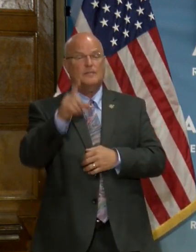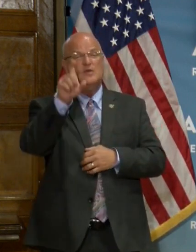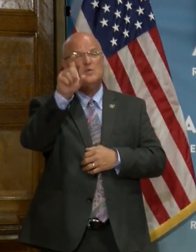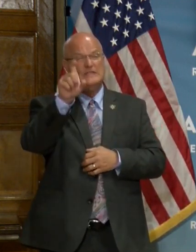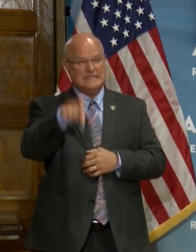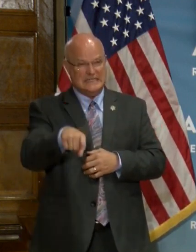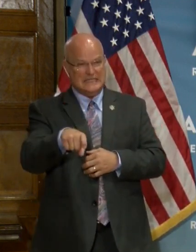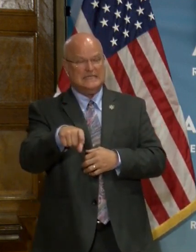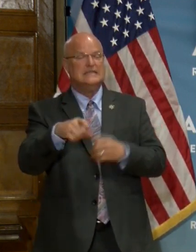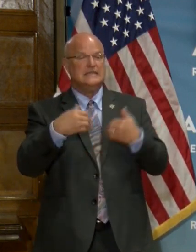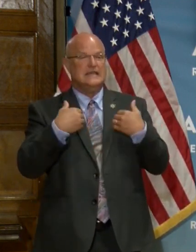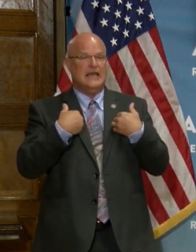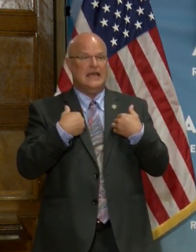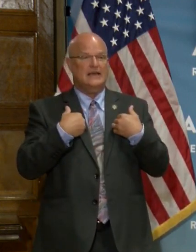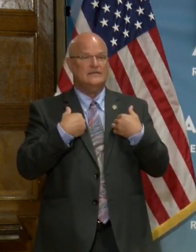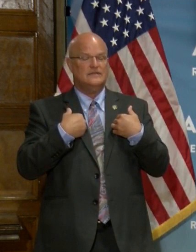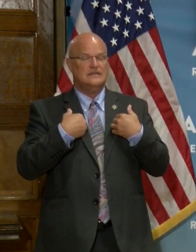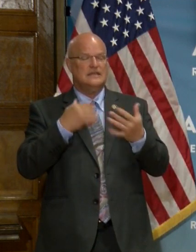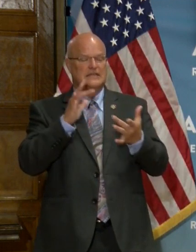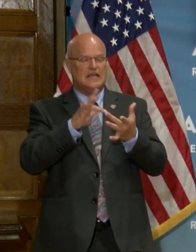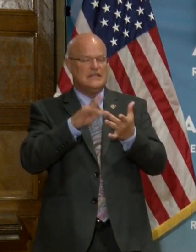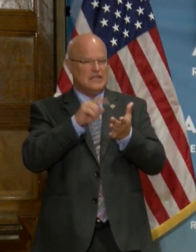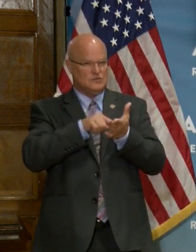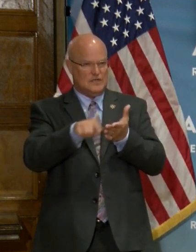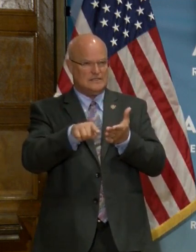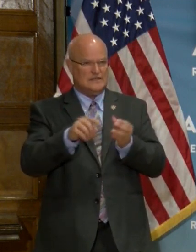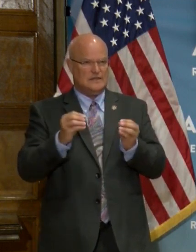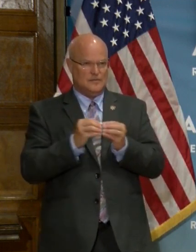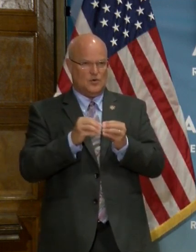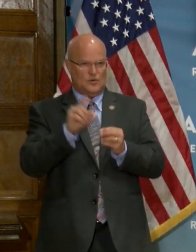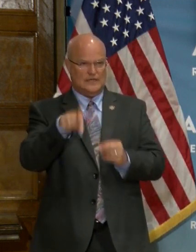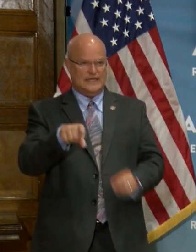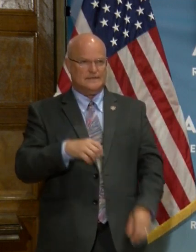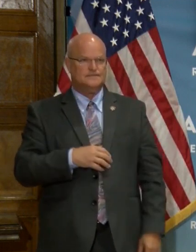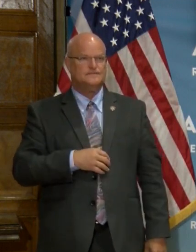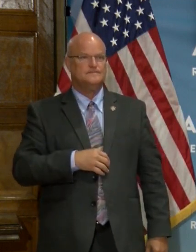need to in terms of contact tracing.